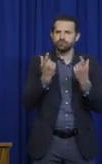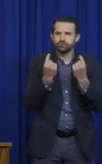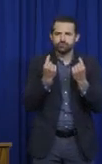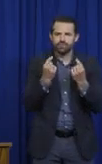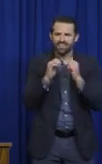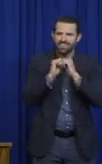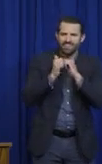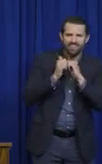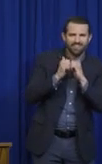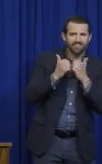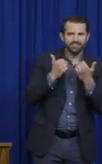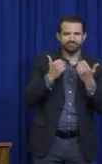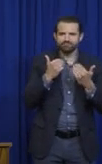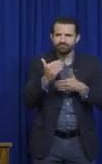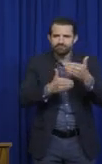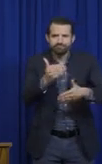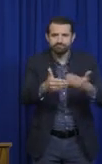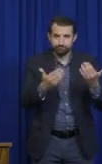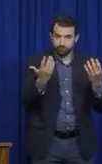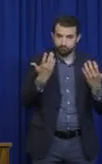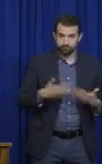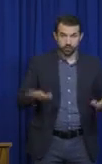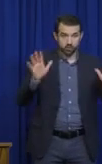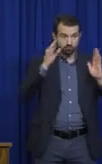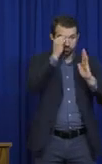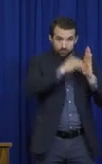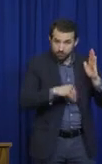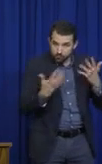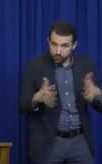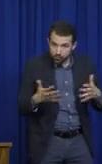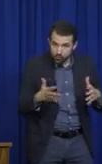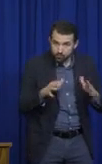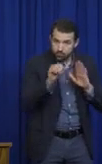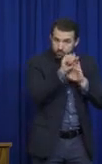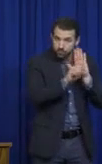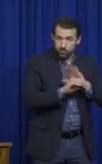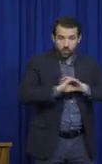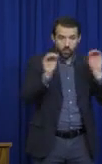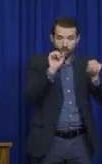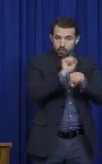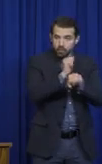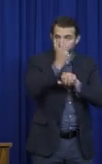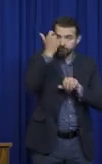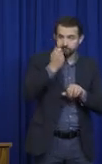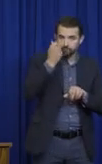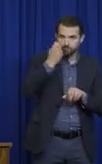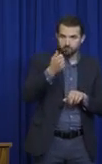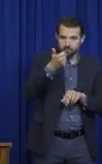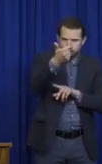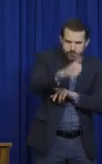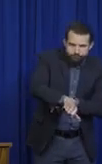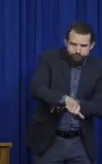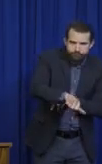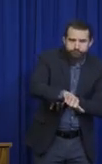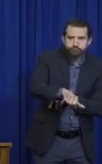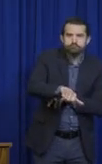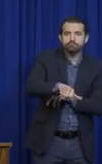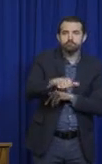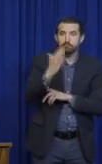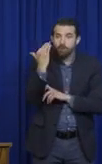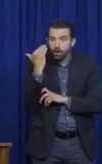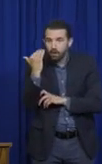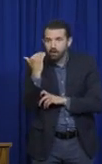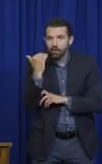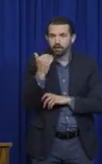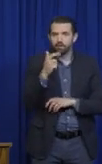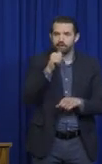you have already applied for state unemployment benefits and have been denied due to insufficient